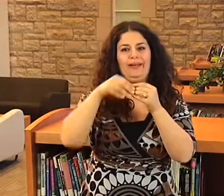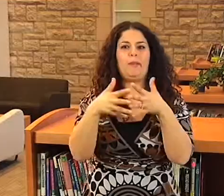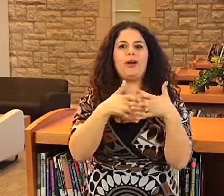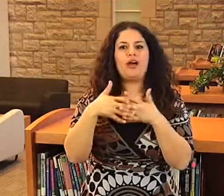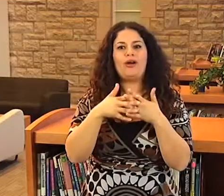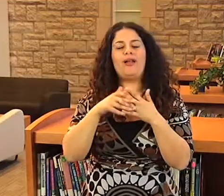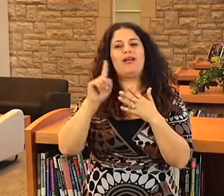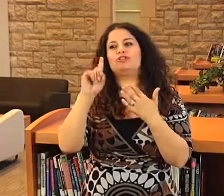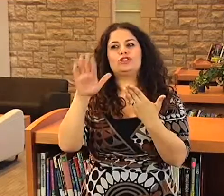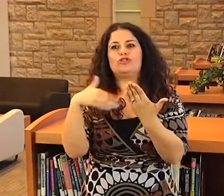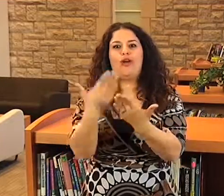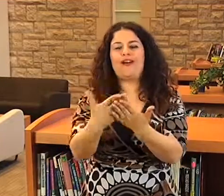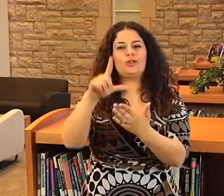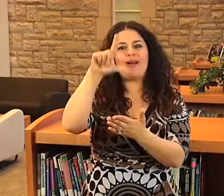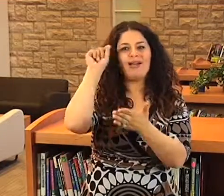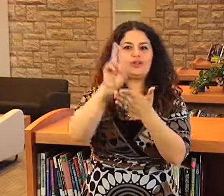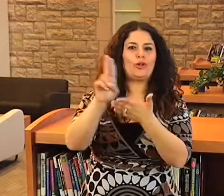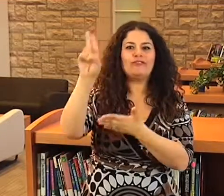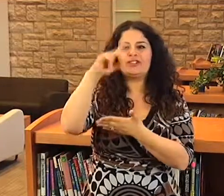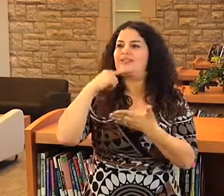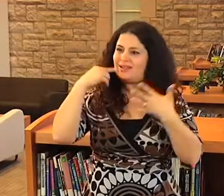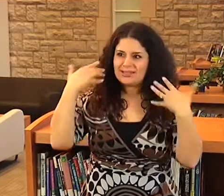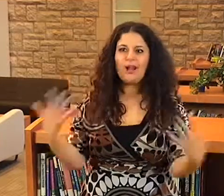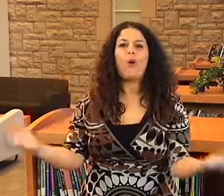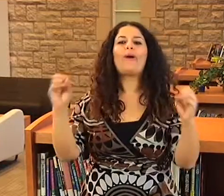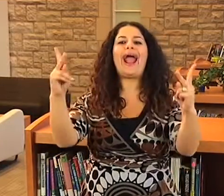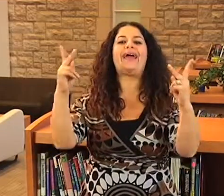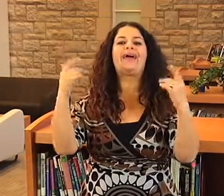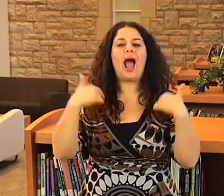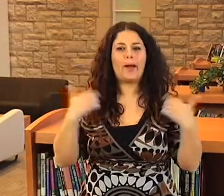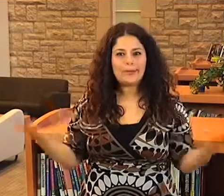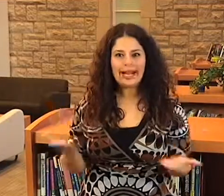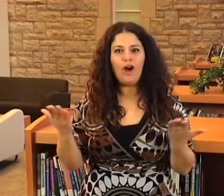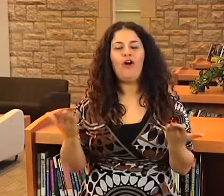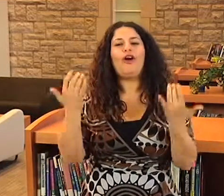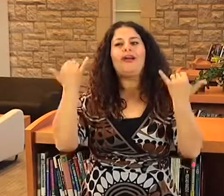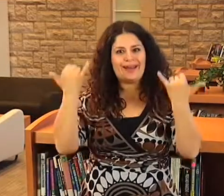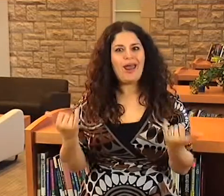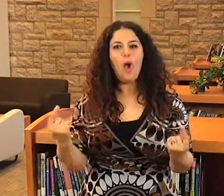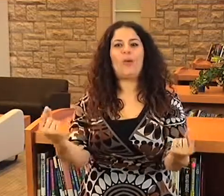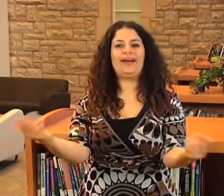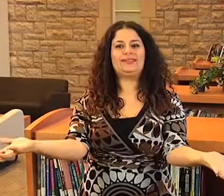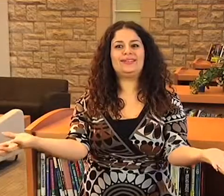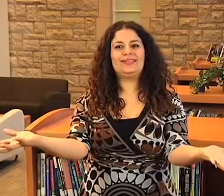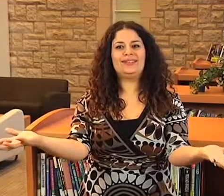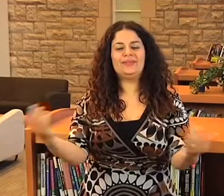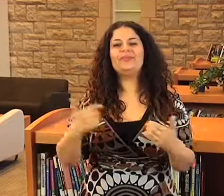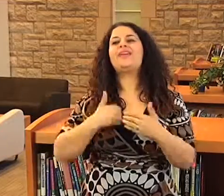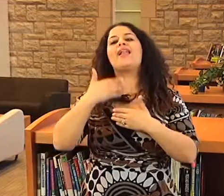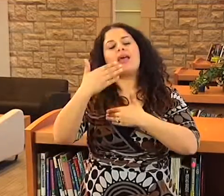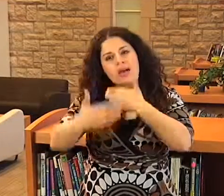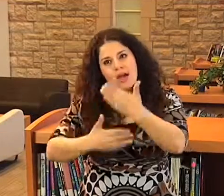started my journey to America. And I arrived at Gallaudet, and I said, yeah, I'm here, and now what?